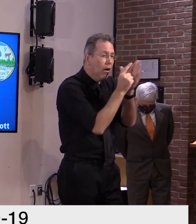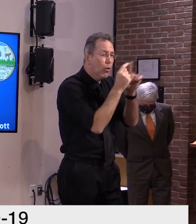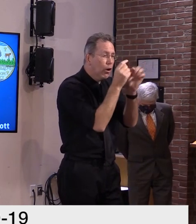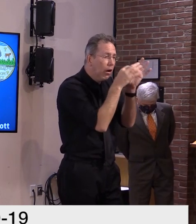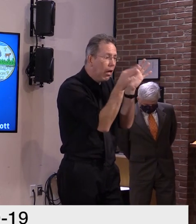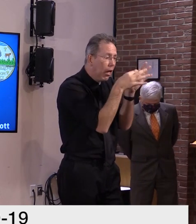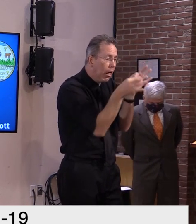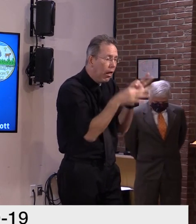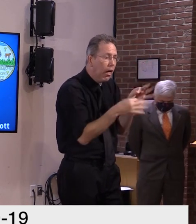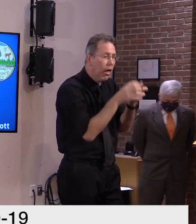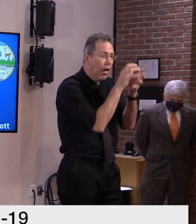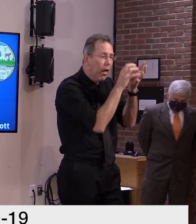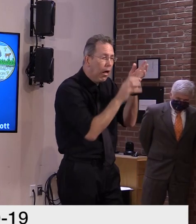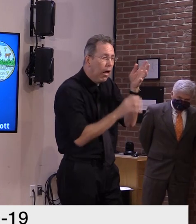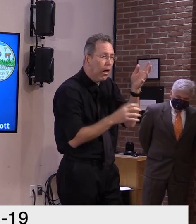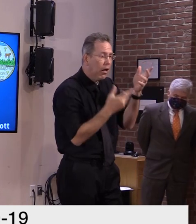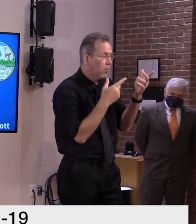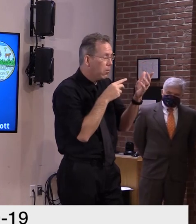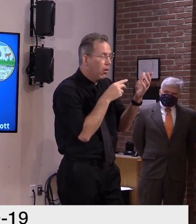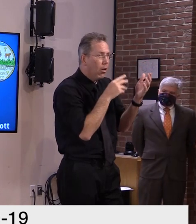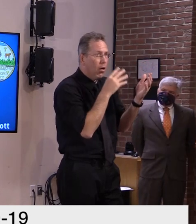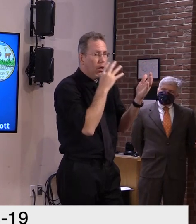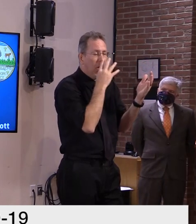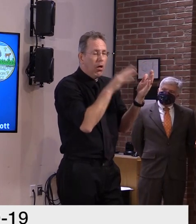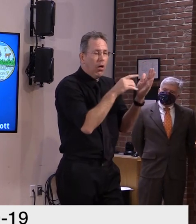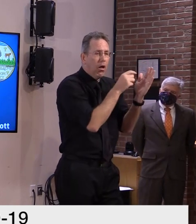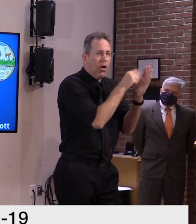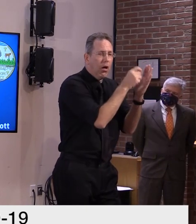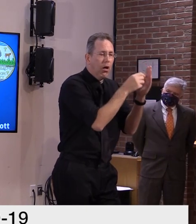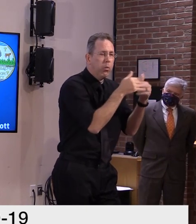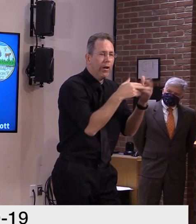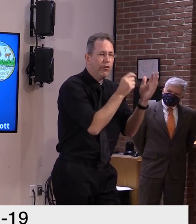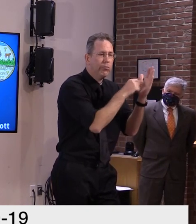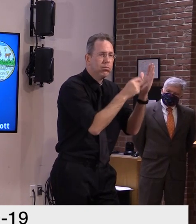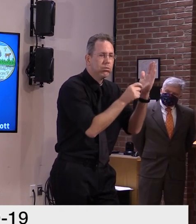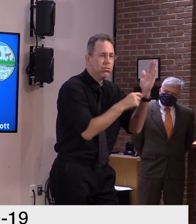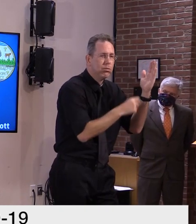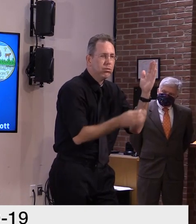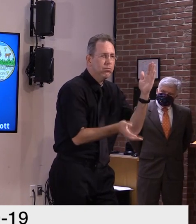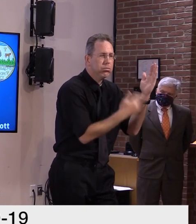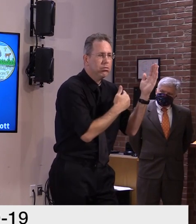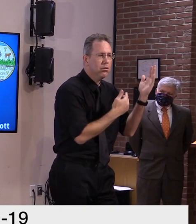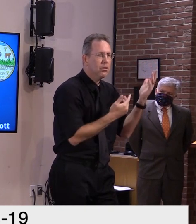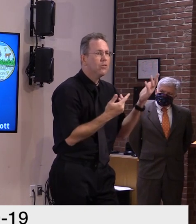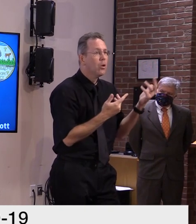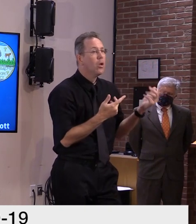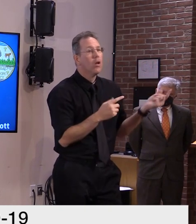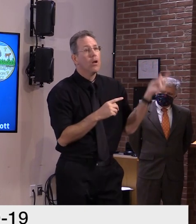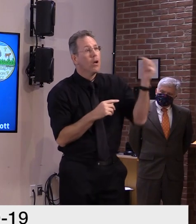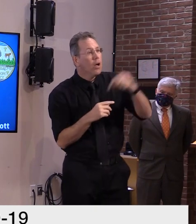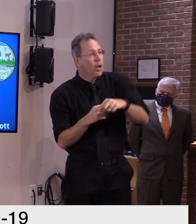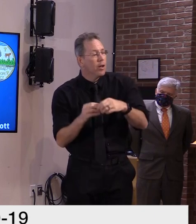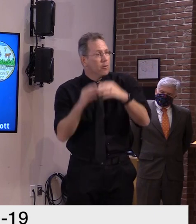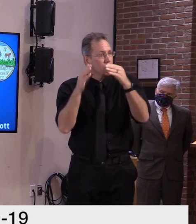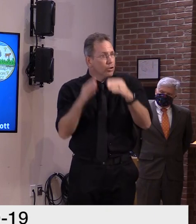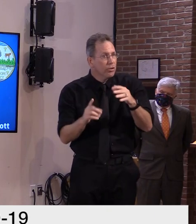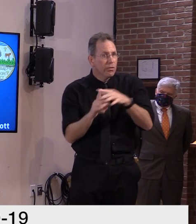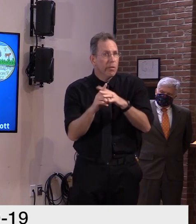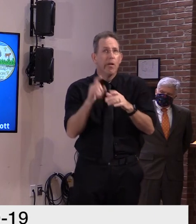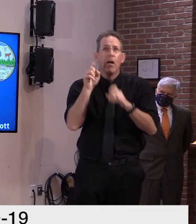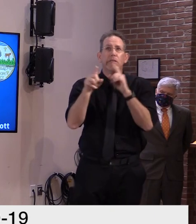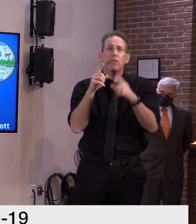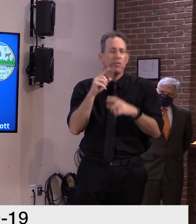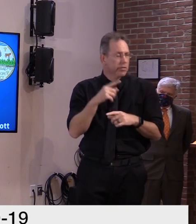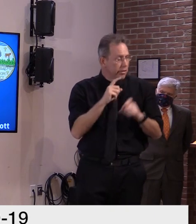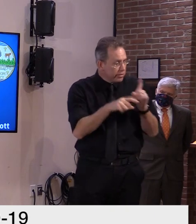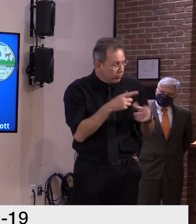count, you need to quarantine before you came here, or you need to plan to quarantine when you get here. That's a lot simpler than the legalese that